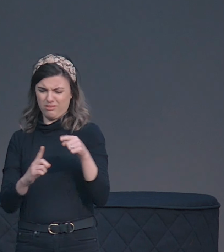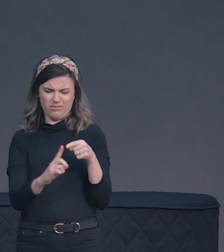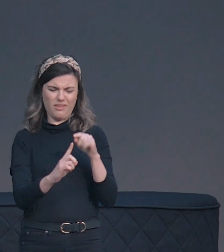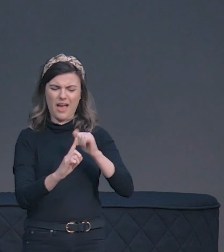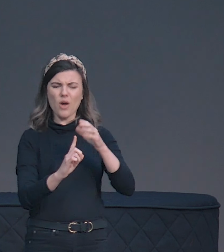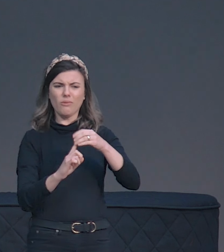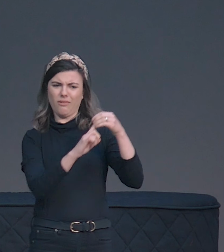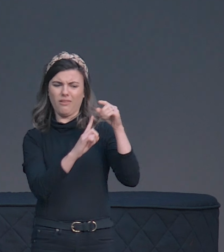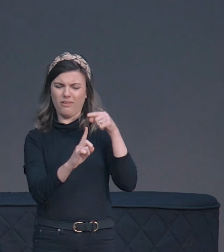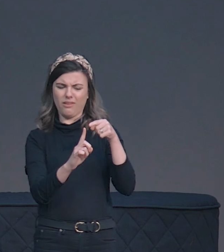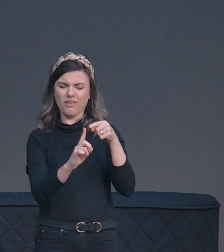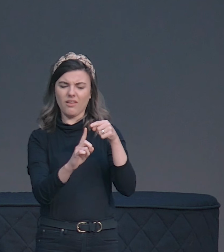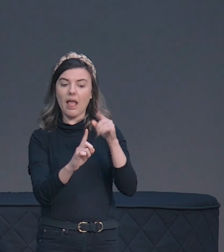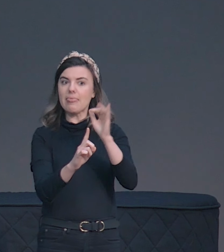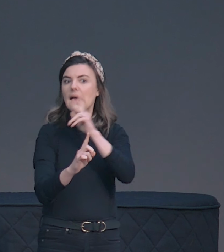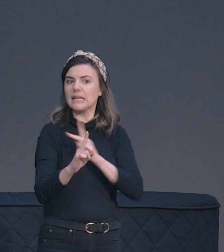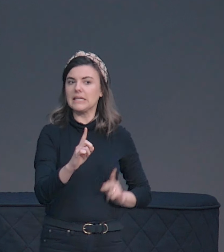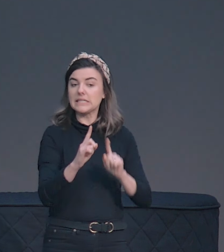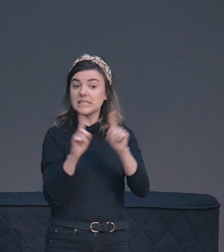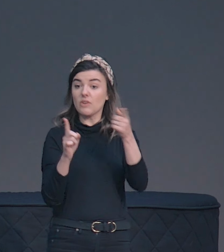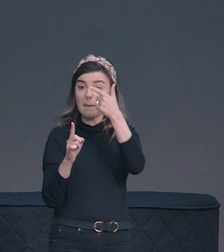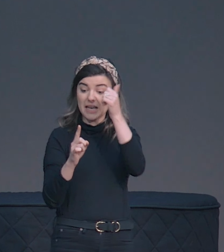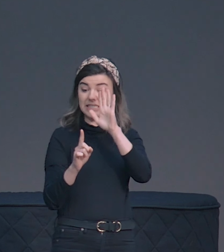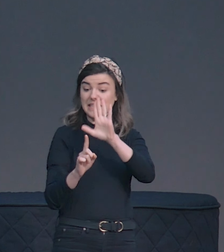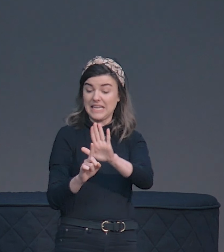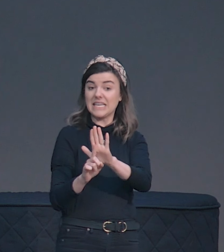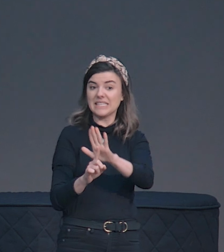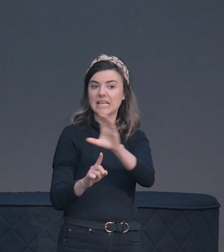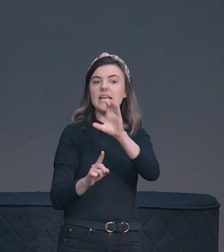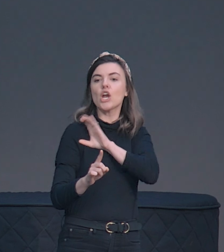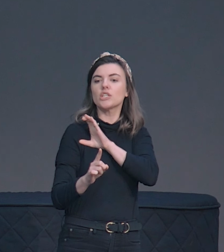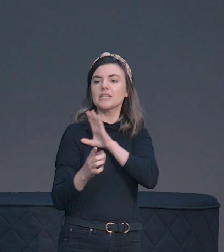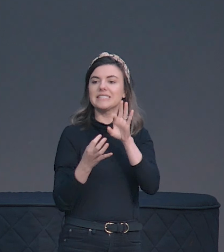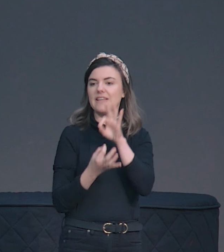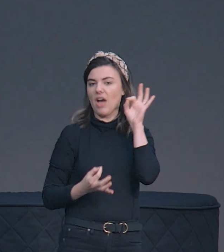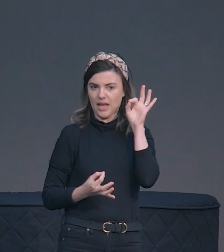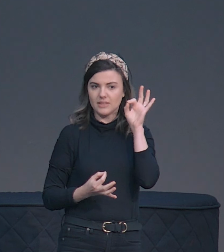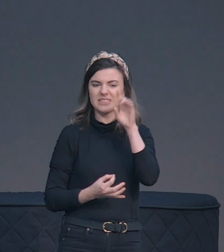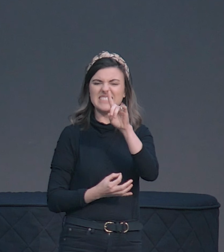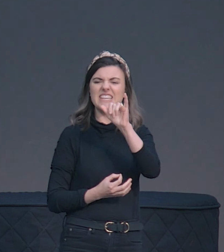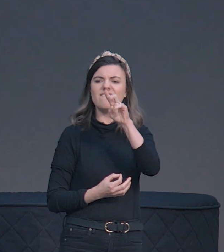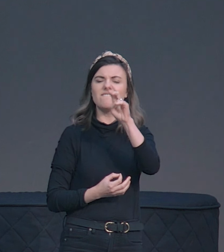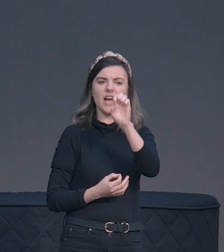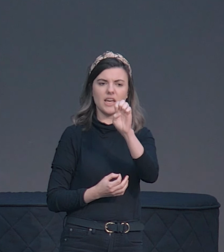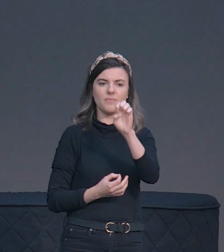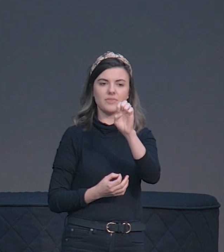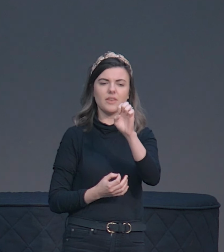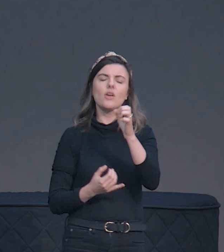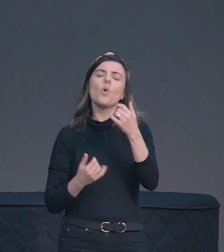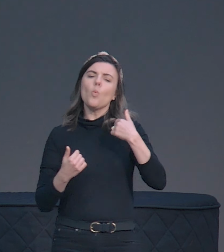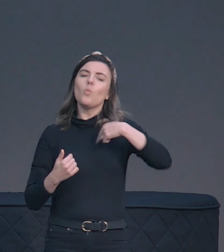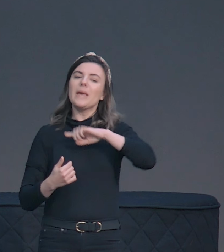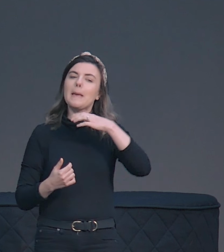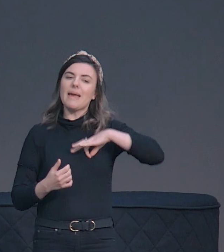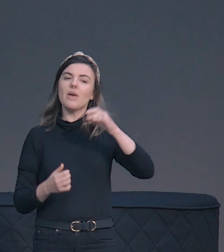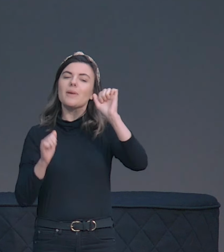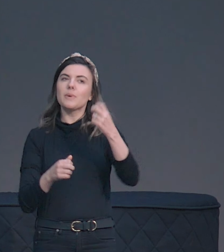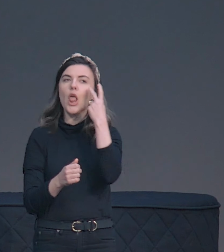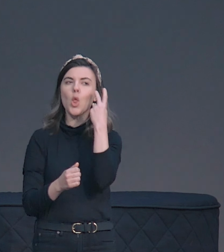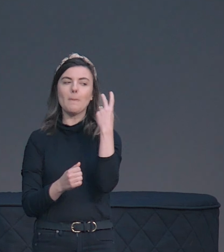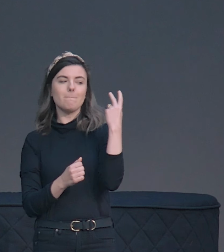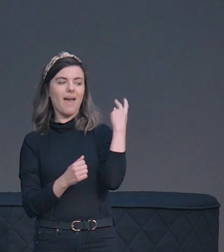First First This King Will Be Different Because His Character Will Be Divine Now We Have The Benefit Of Hindsight We Can Look